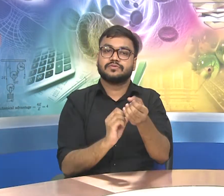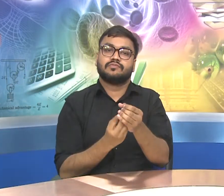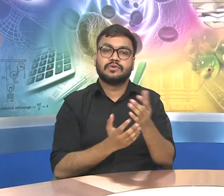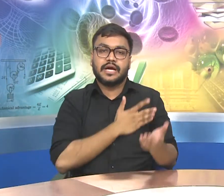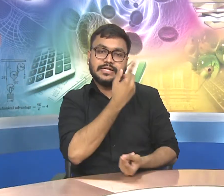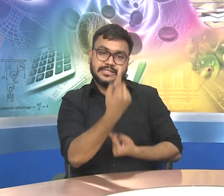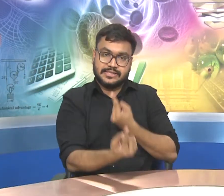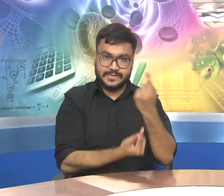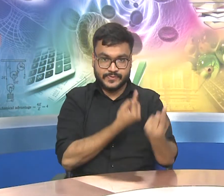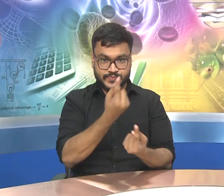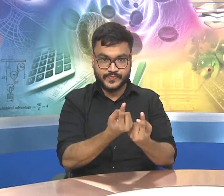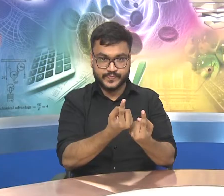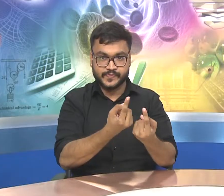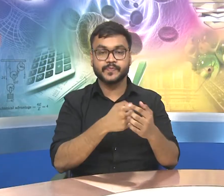carbon dioxide.